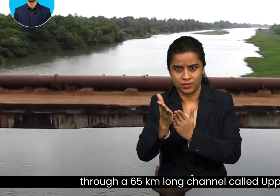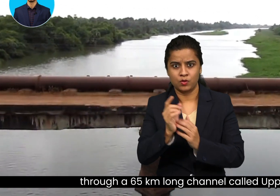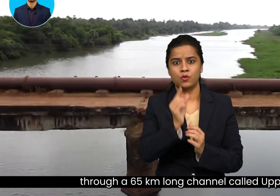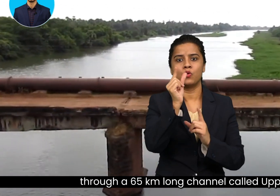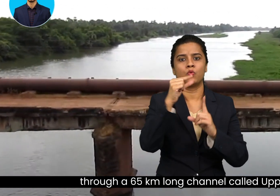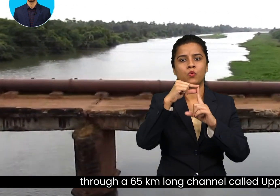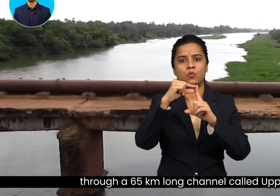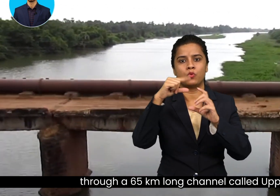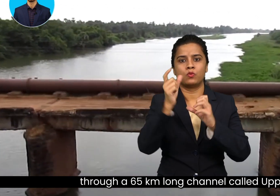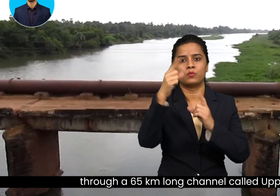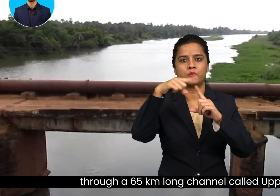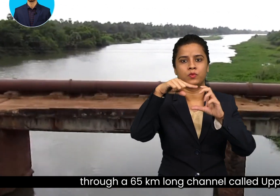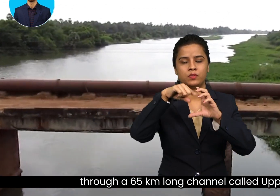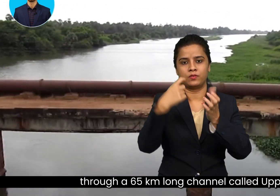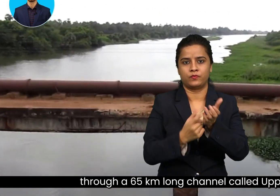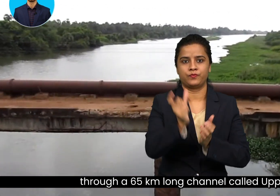Upputeru.